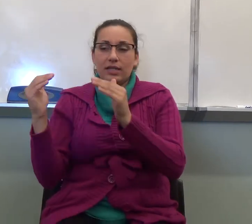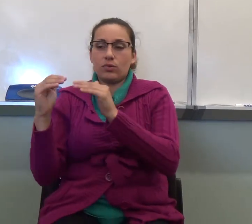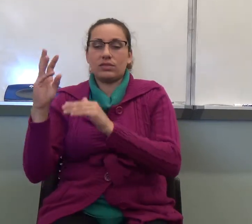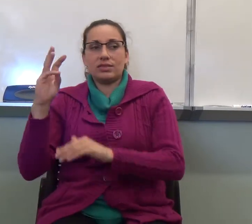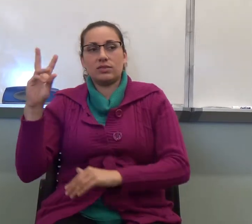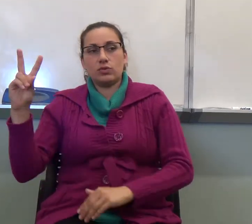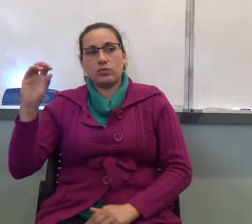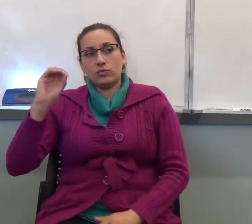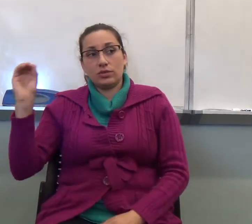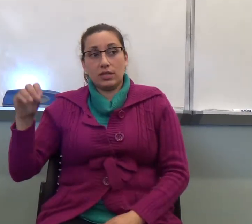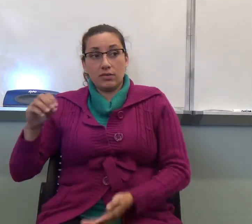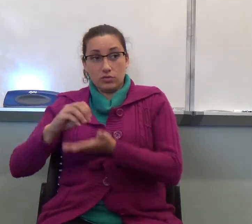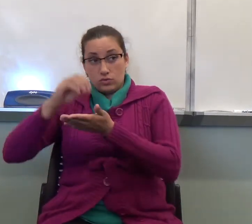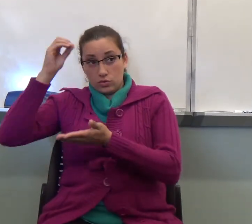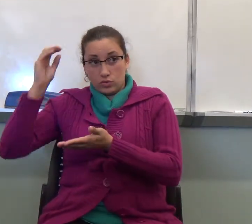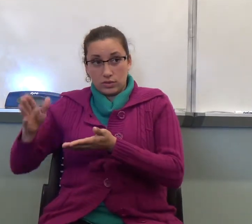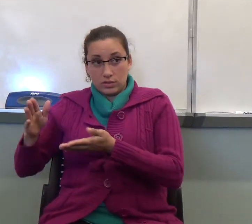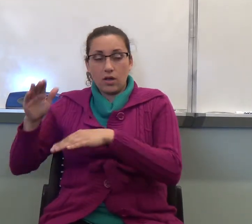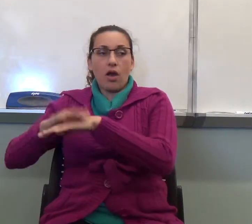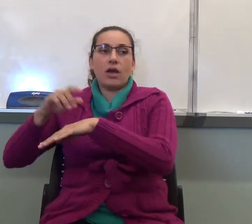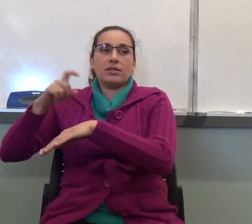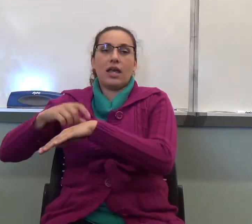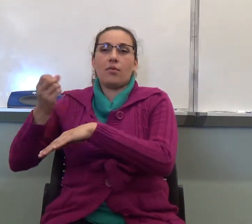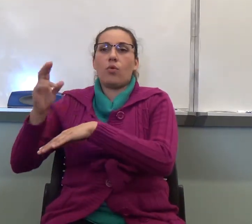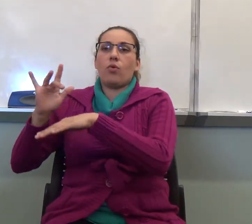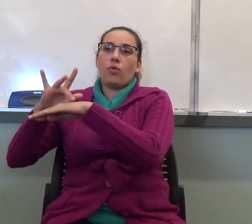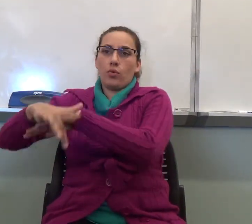be on time or early.